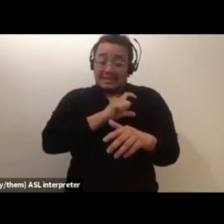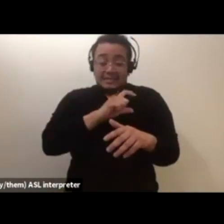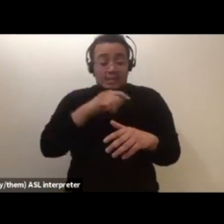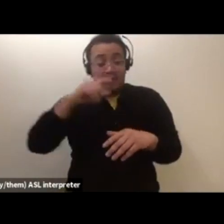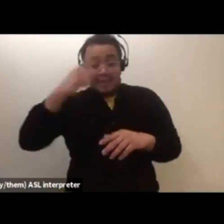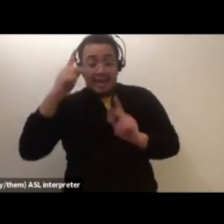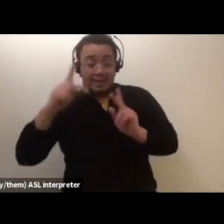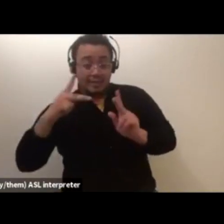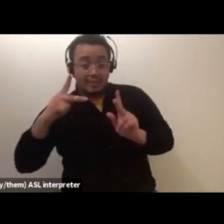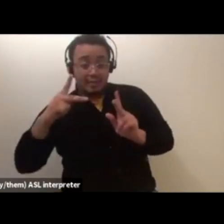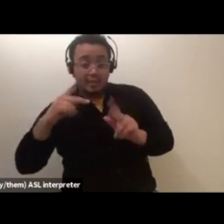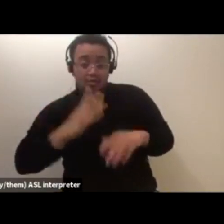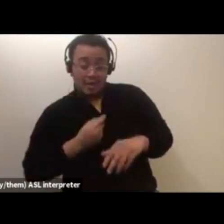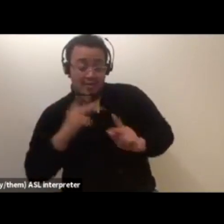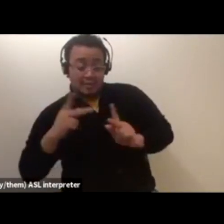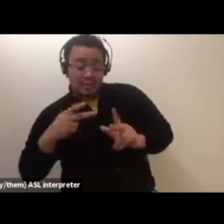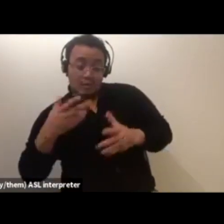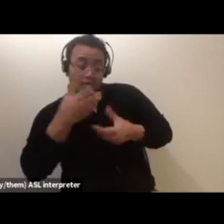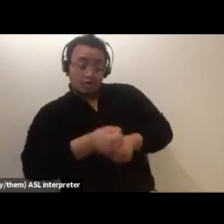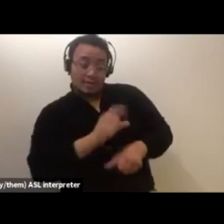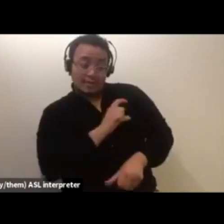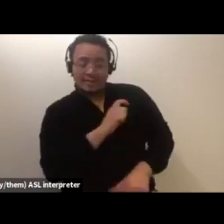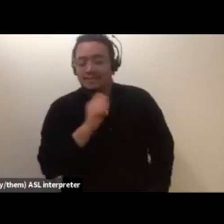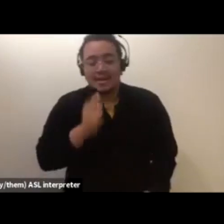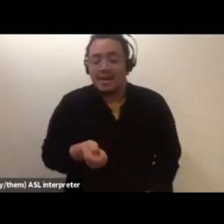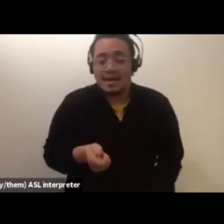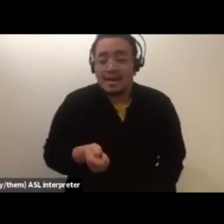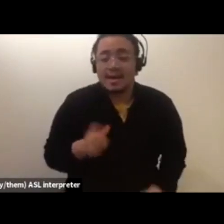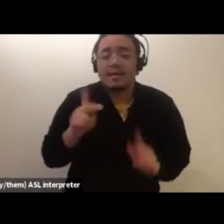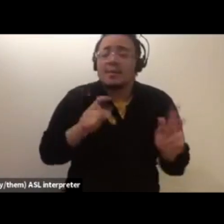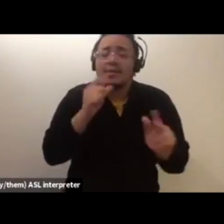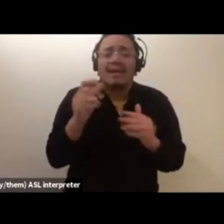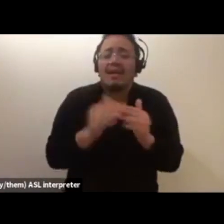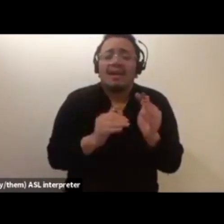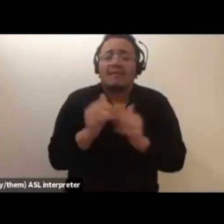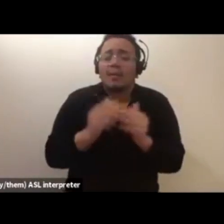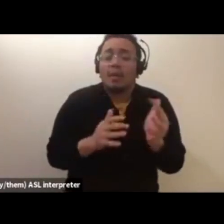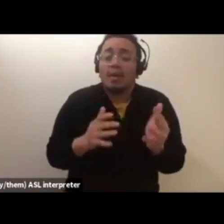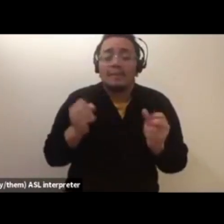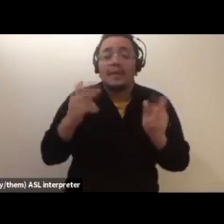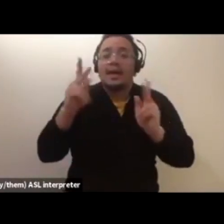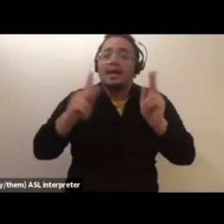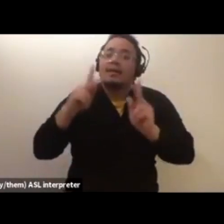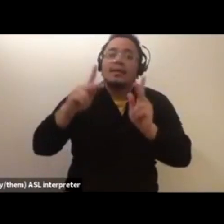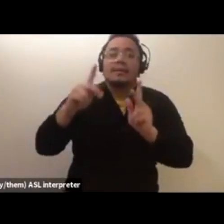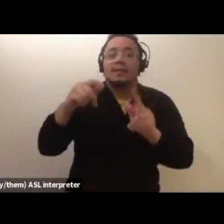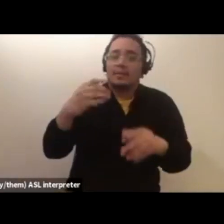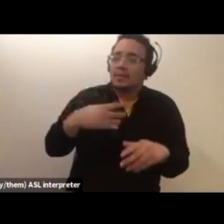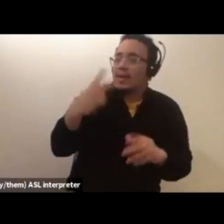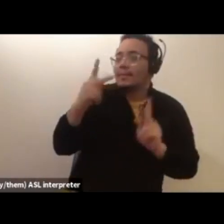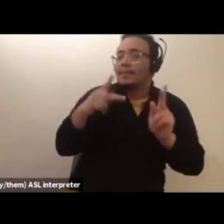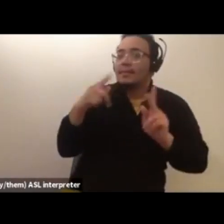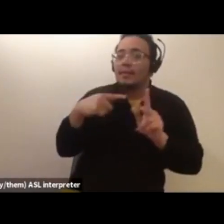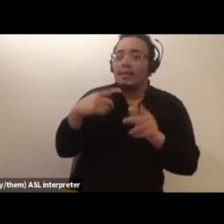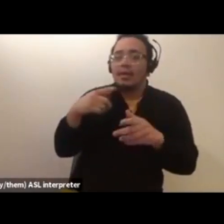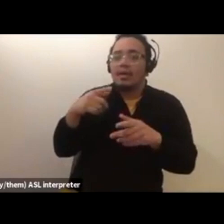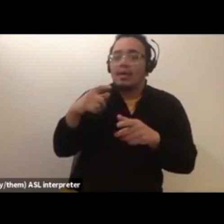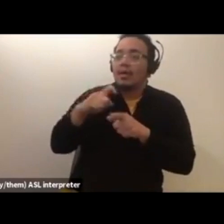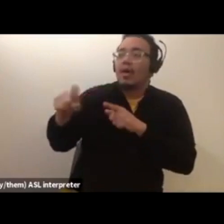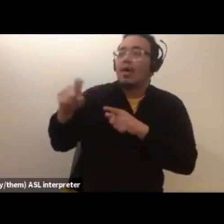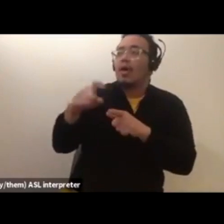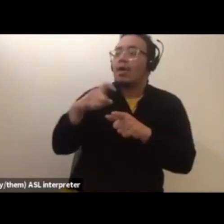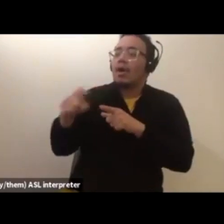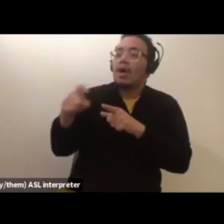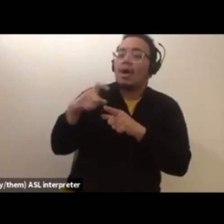don't, people just don't feel comfortable, right? I mean, people have had experiences where they've called the cops and they don't feel like they're going to do anything about it, or they're going to